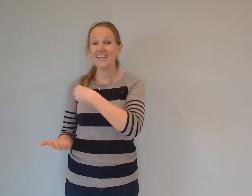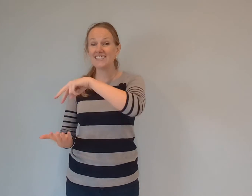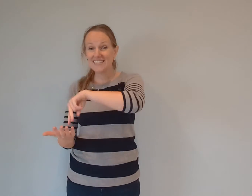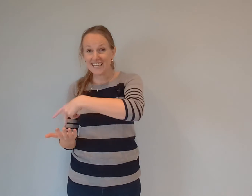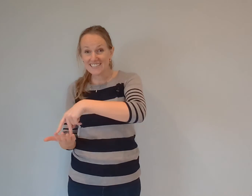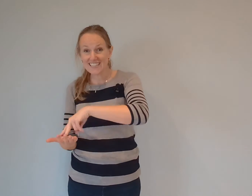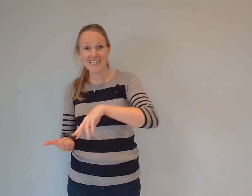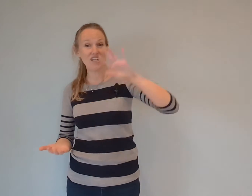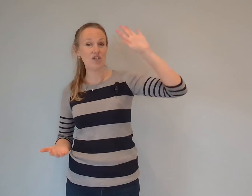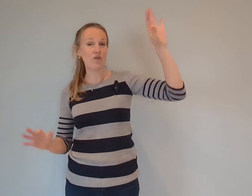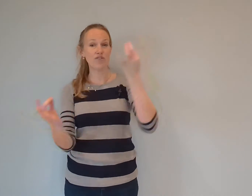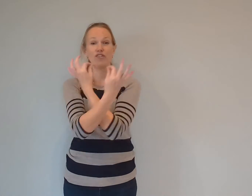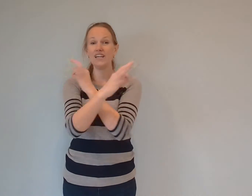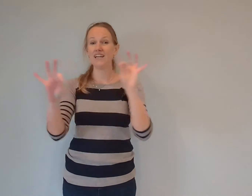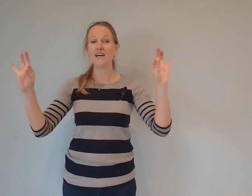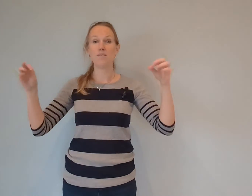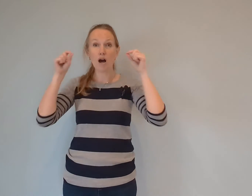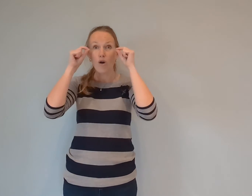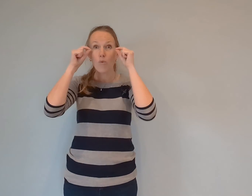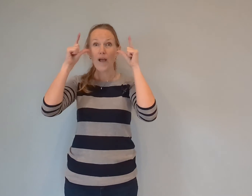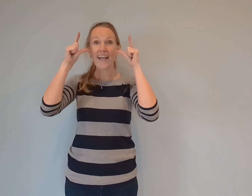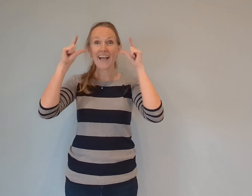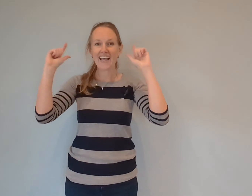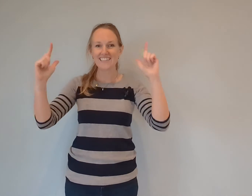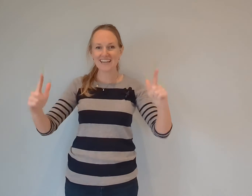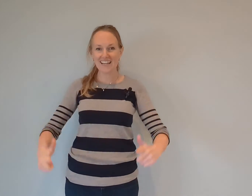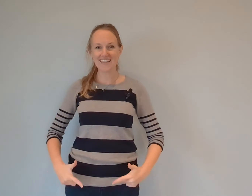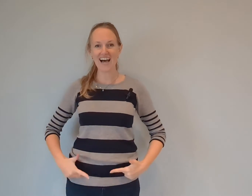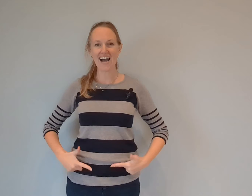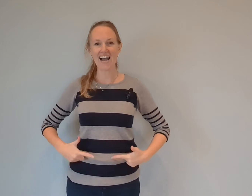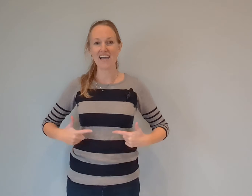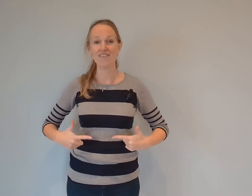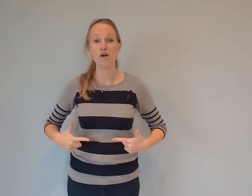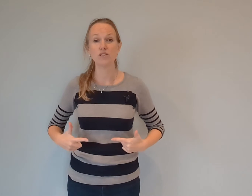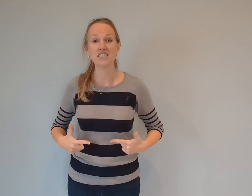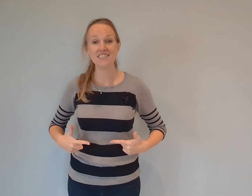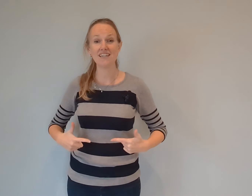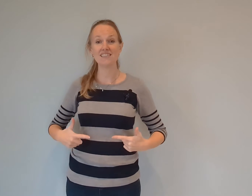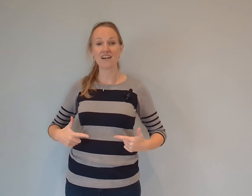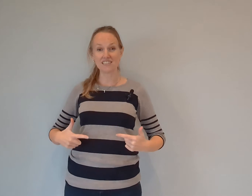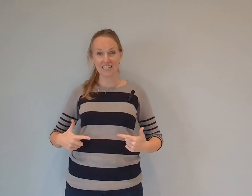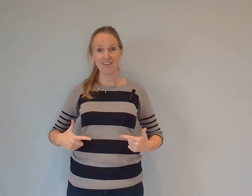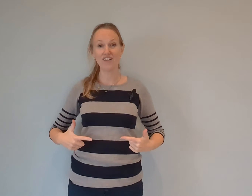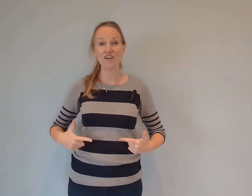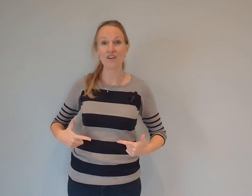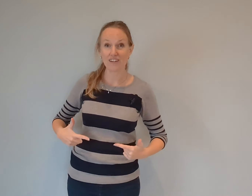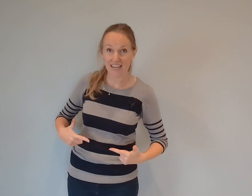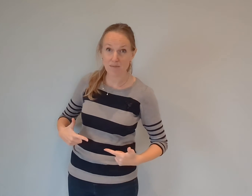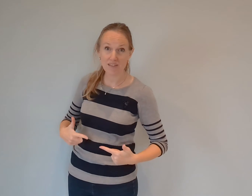We dance in your freedom, awake and alive. Oh Jesus, our Savior, your name